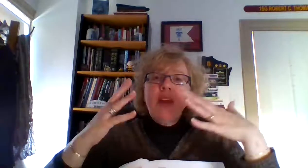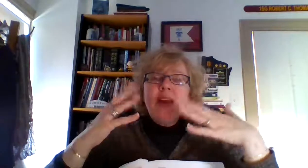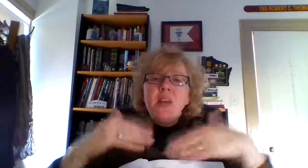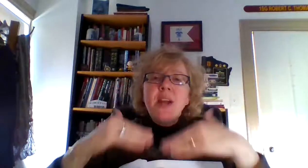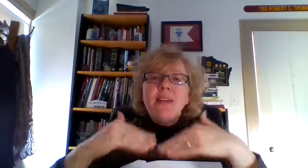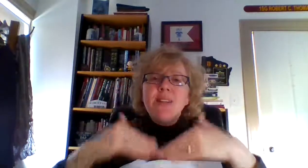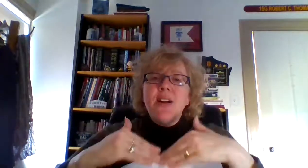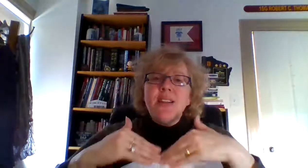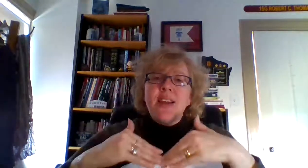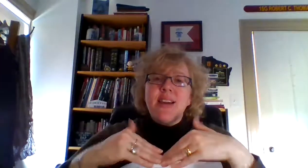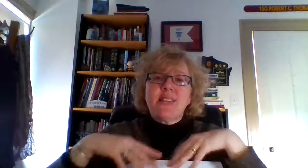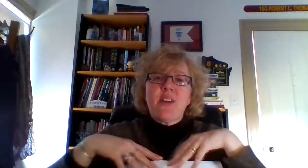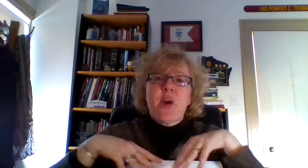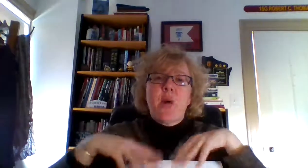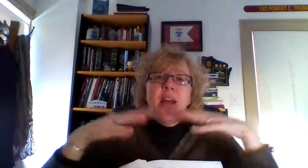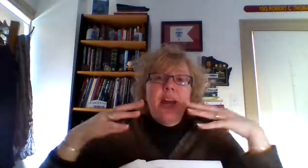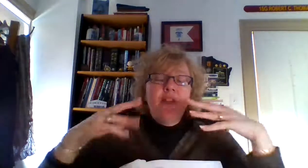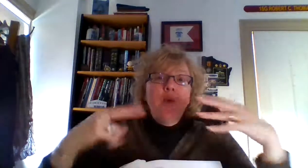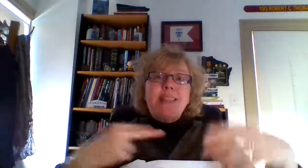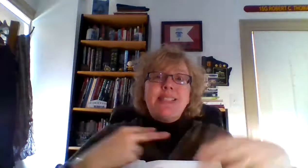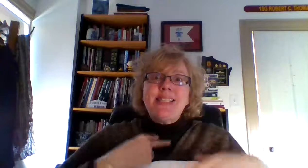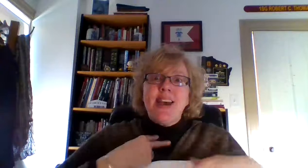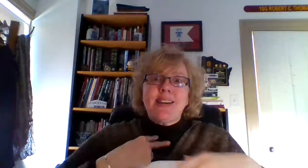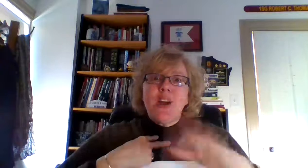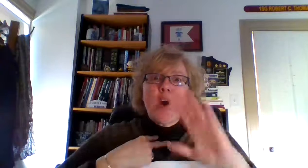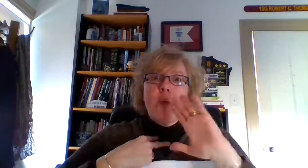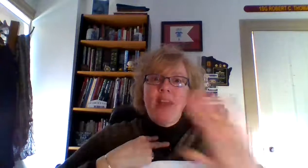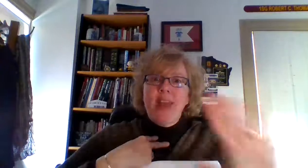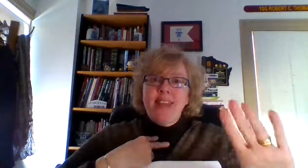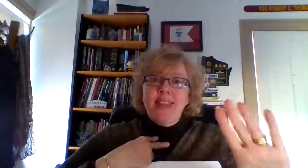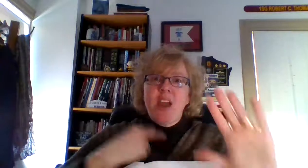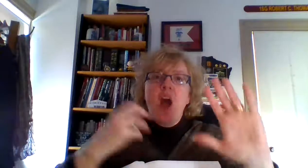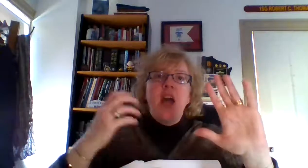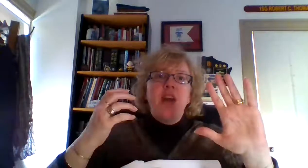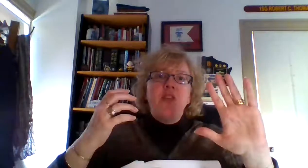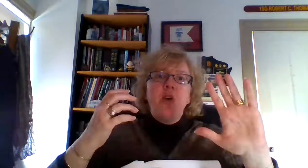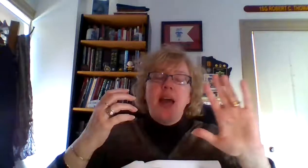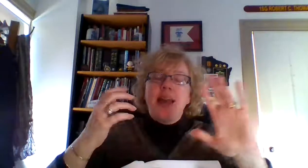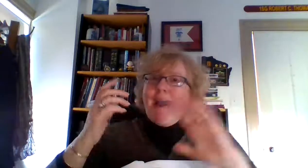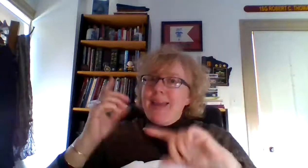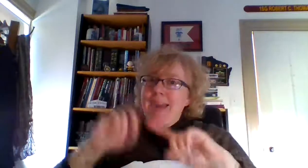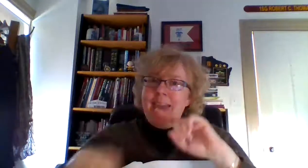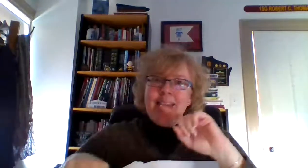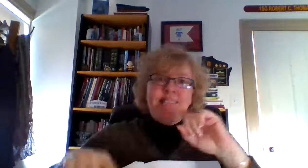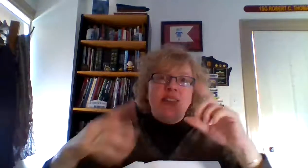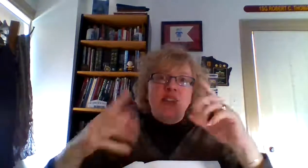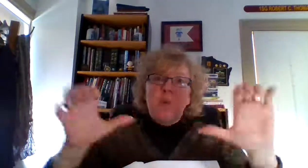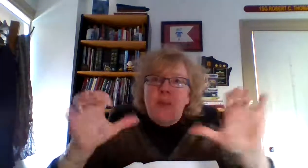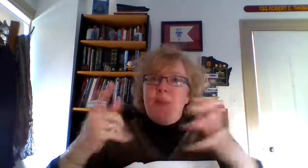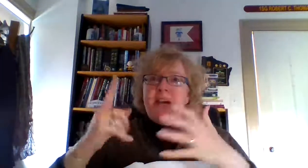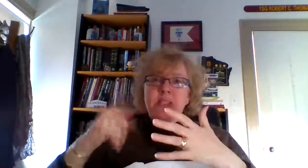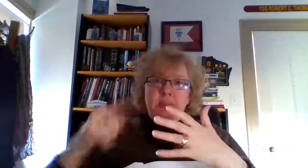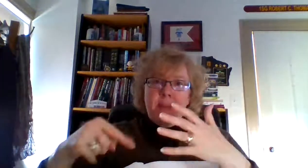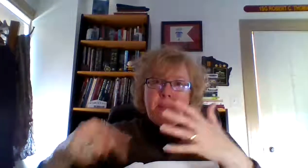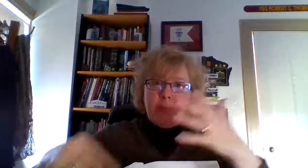In regard to all of that kind of stuff though, if you get stuck with anything, if you're like, I can't do it because of blah, blah, blah, blah, blah,